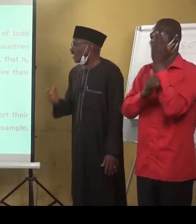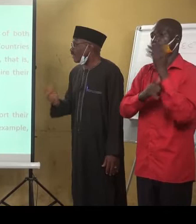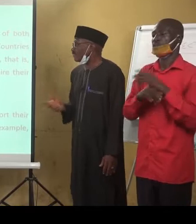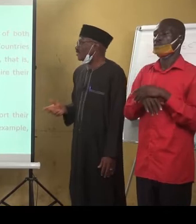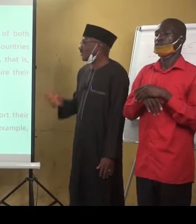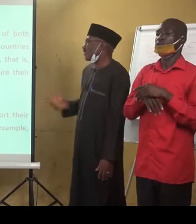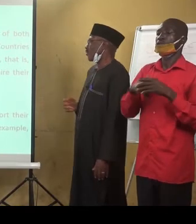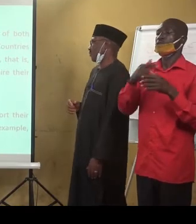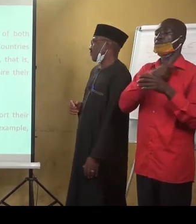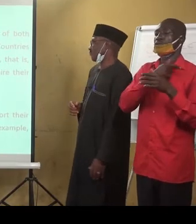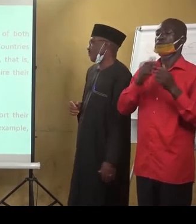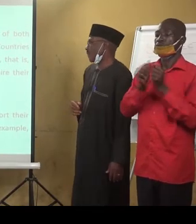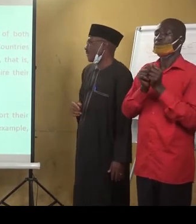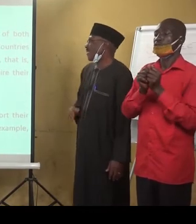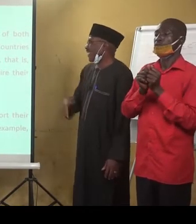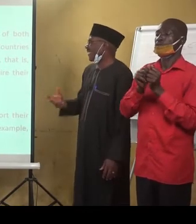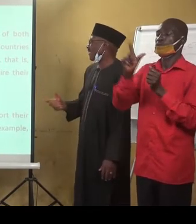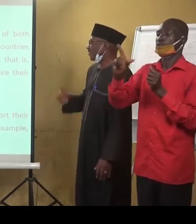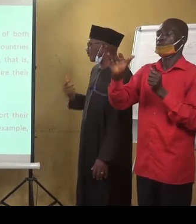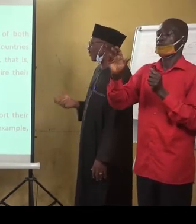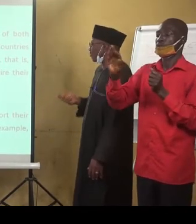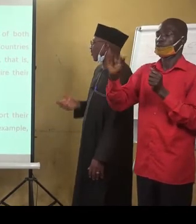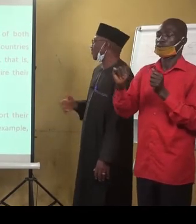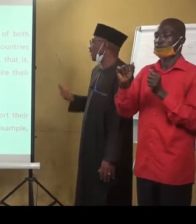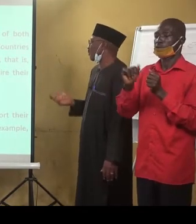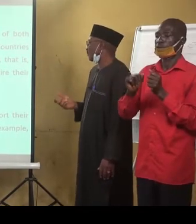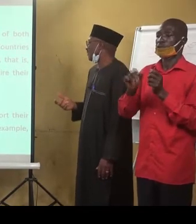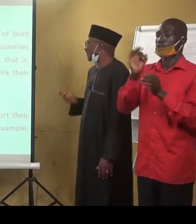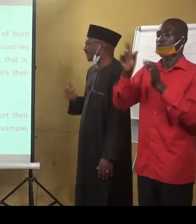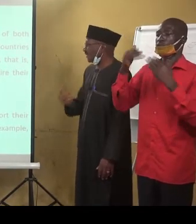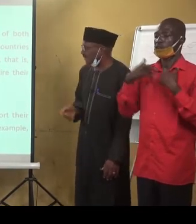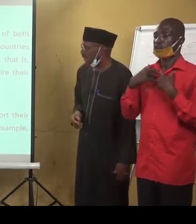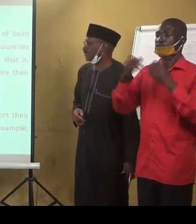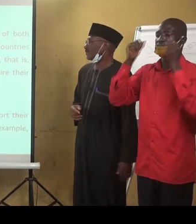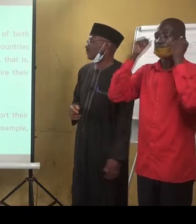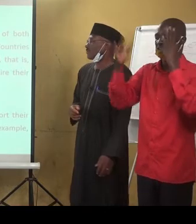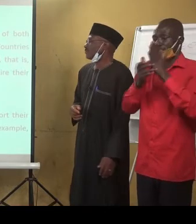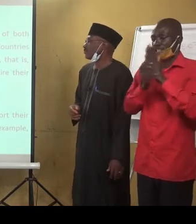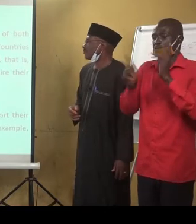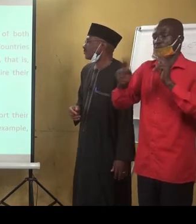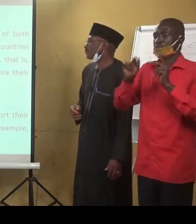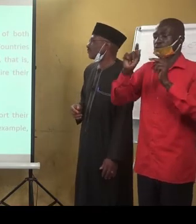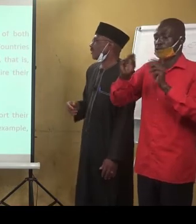With abundant labor, can export such labor that